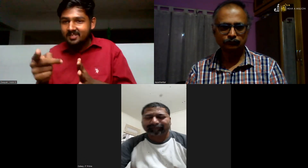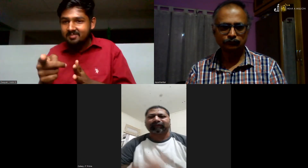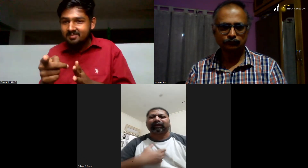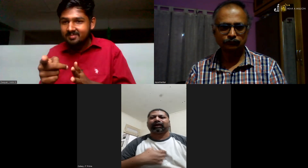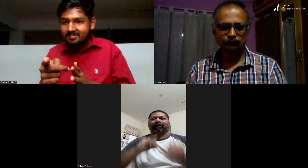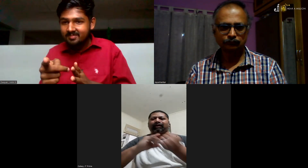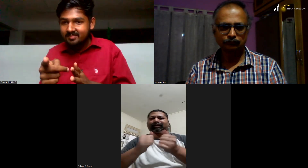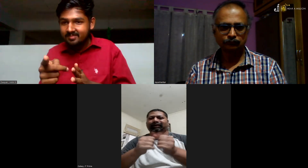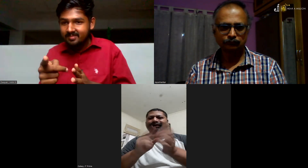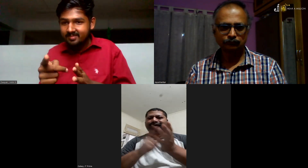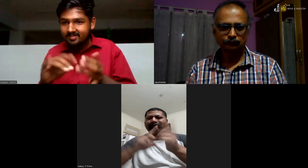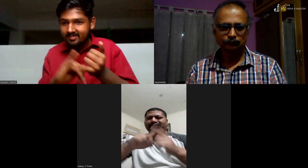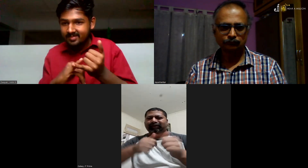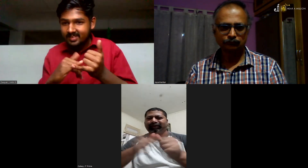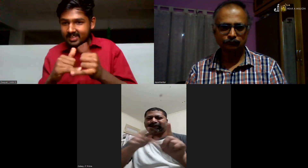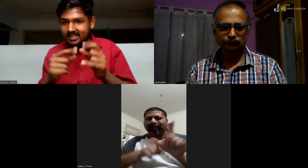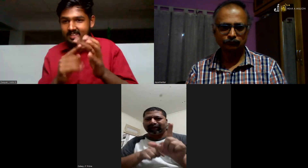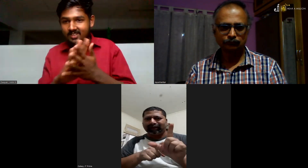So, what is your sign name?